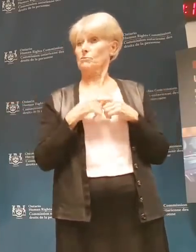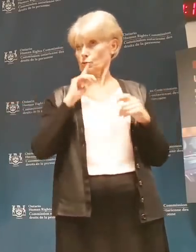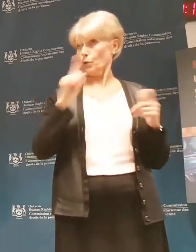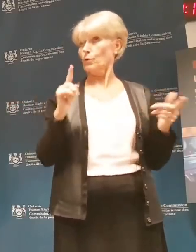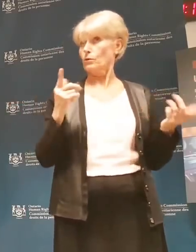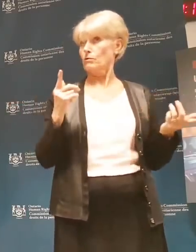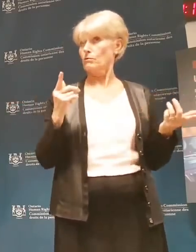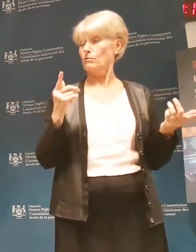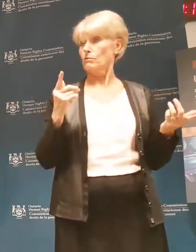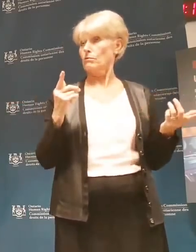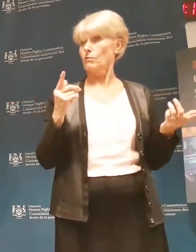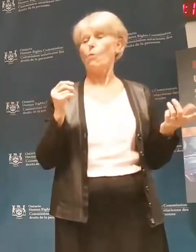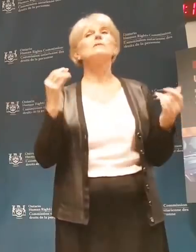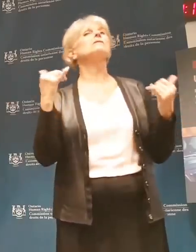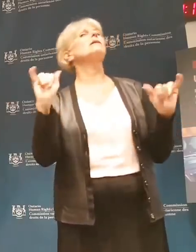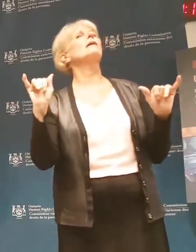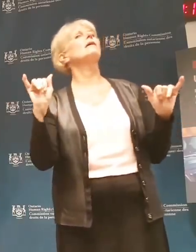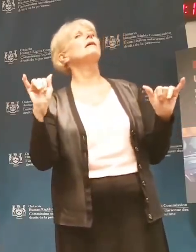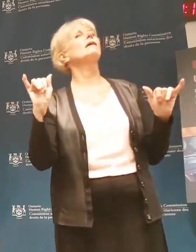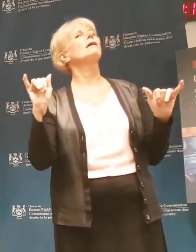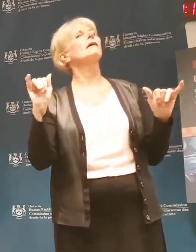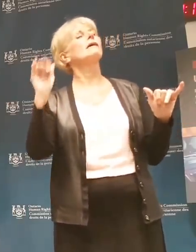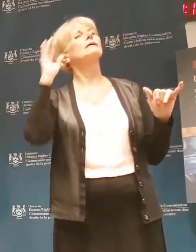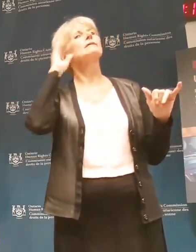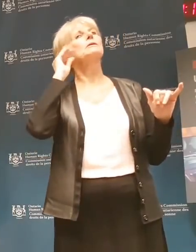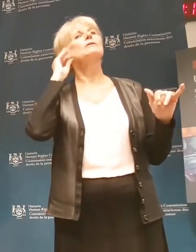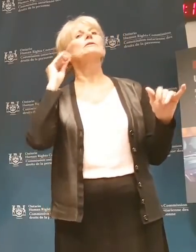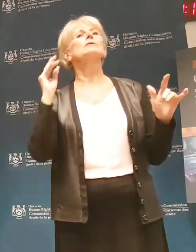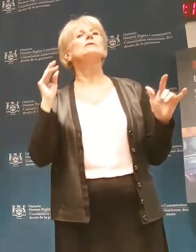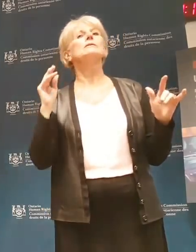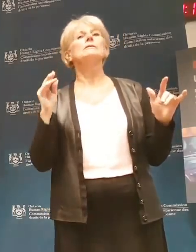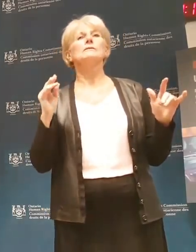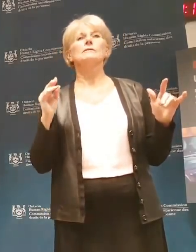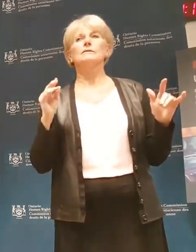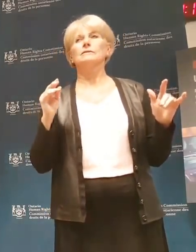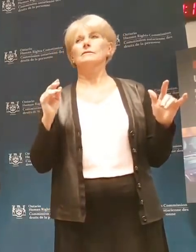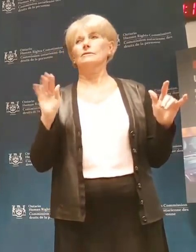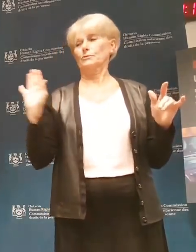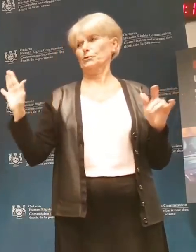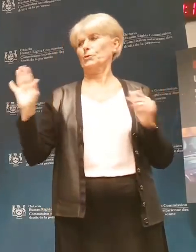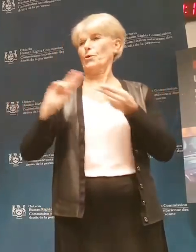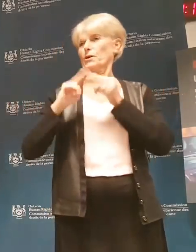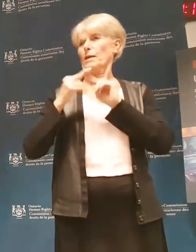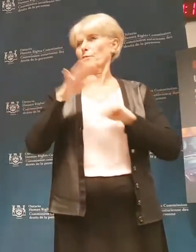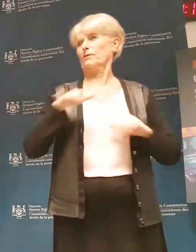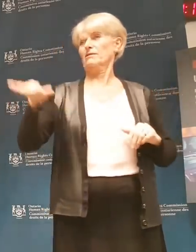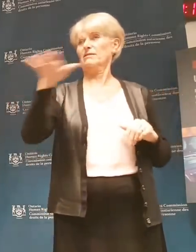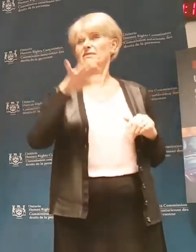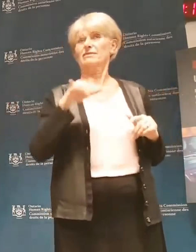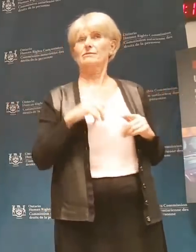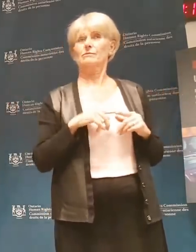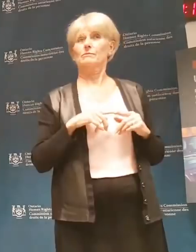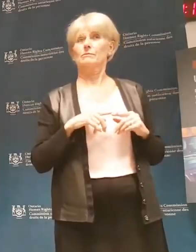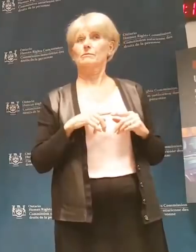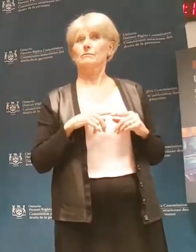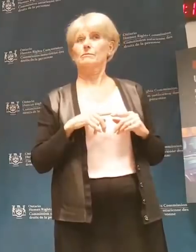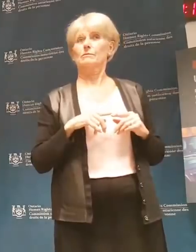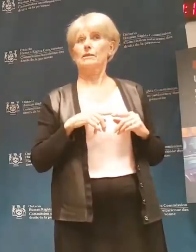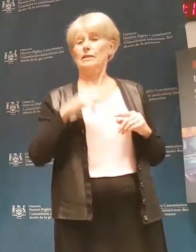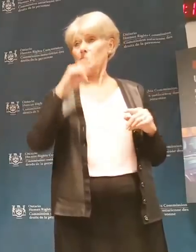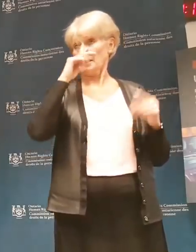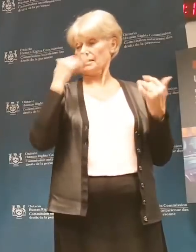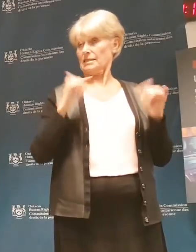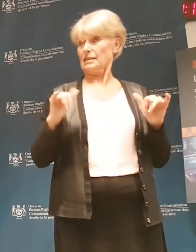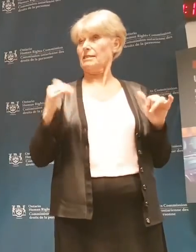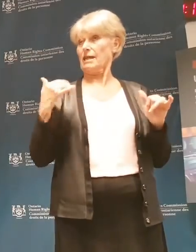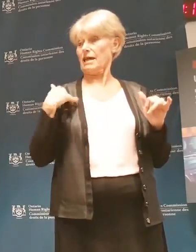true. Are there still experiences that kids in the neighborhood that you work in, or are kids still having